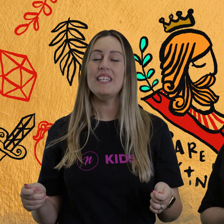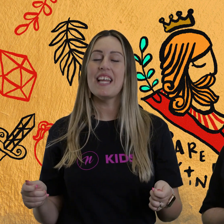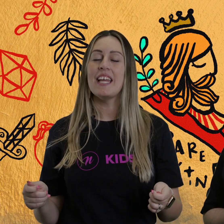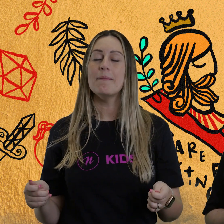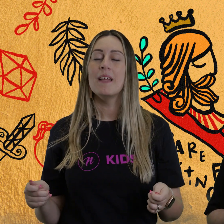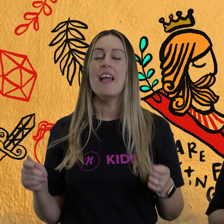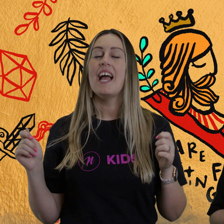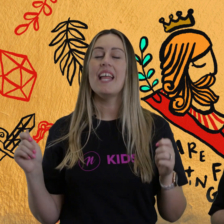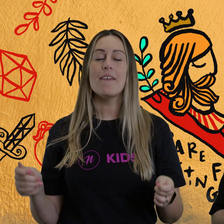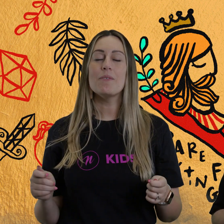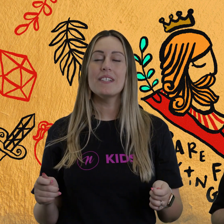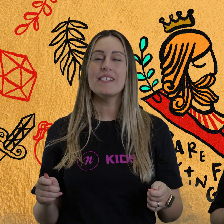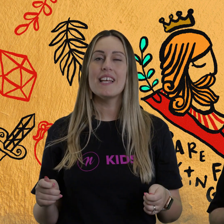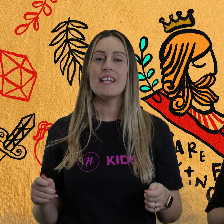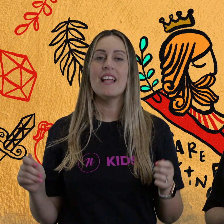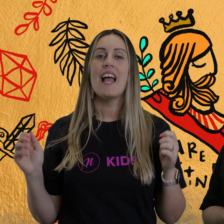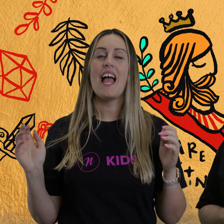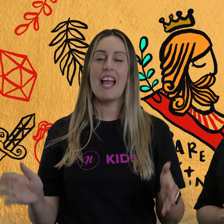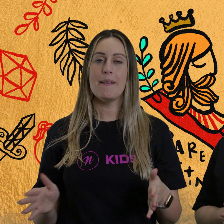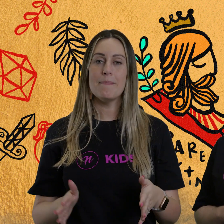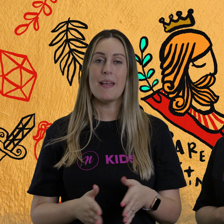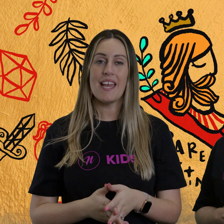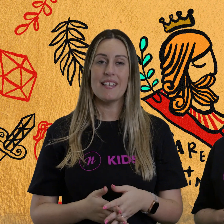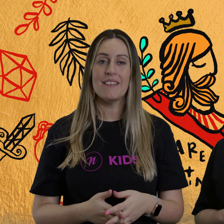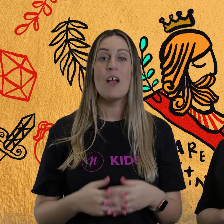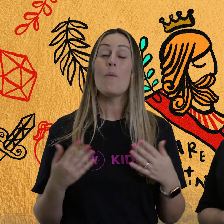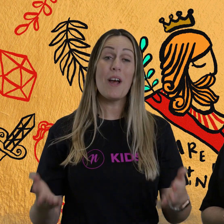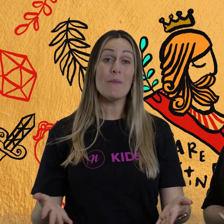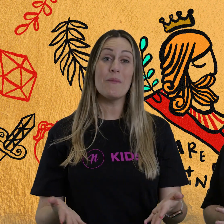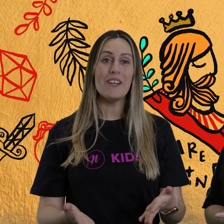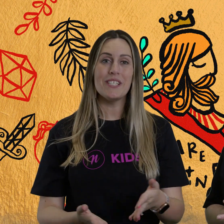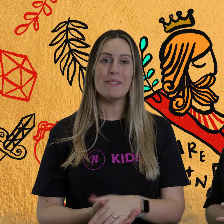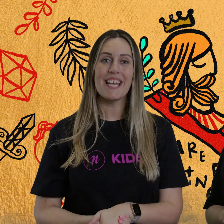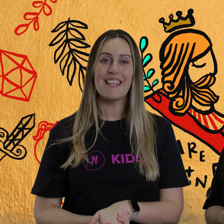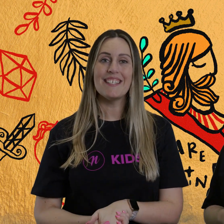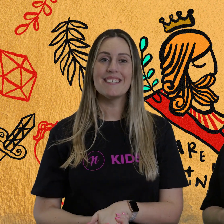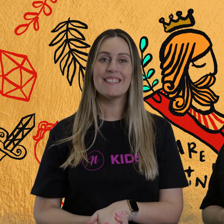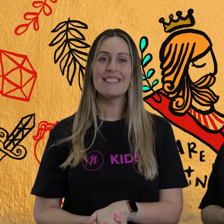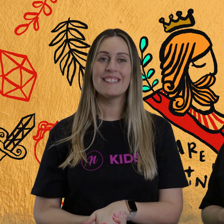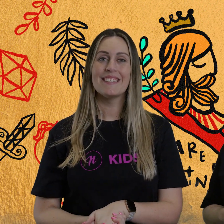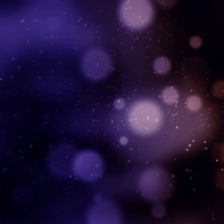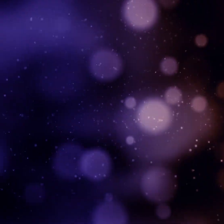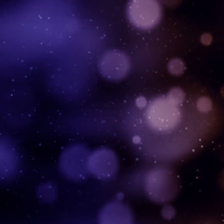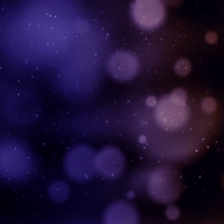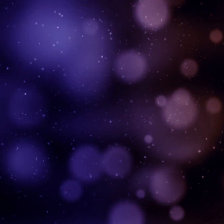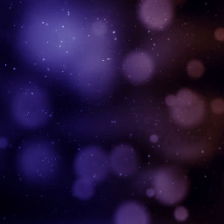your heavenly name. And everyone said, amen. Amen. Why don't we worship together?